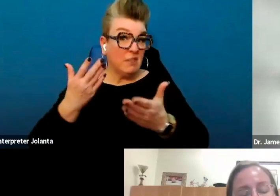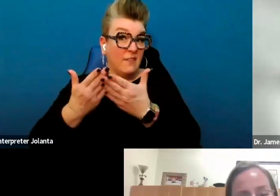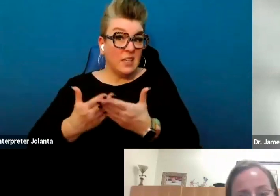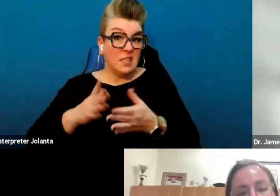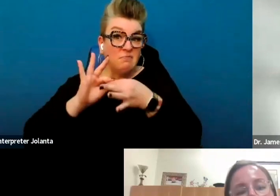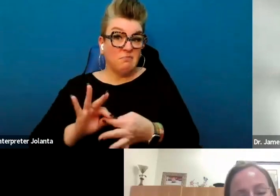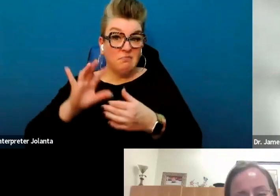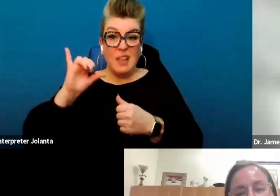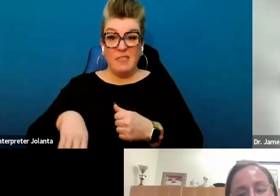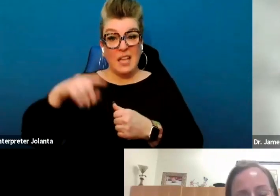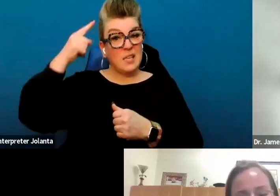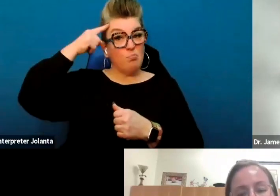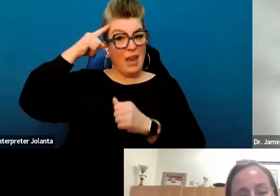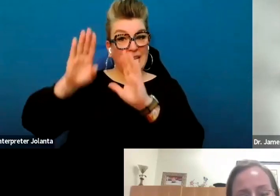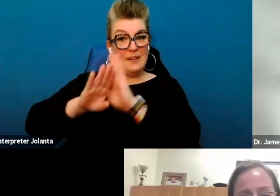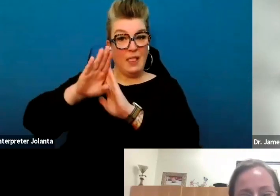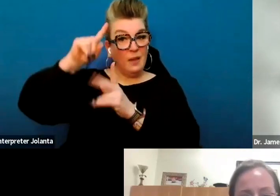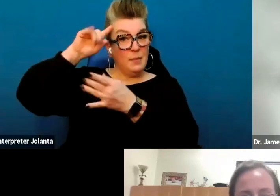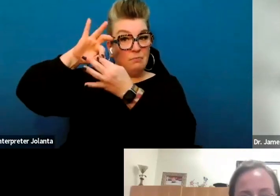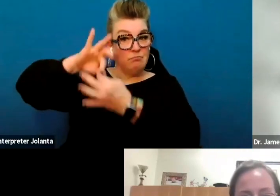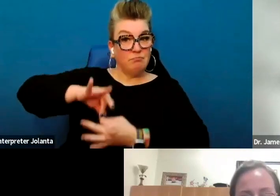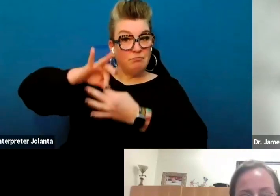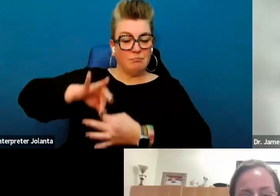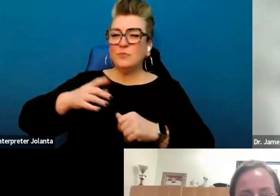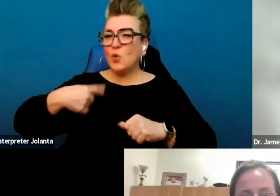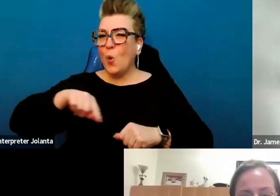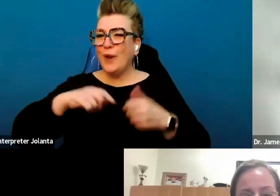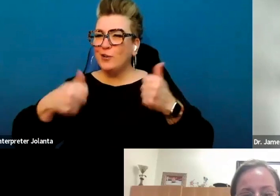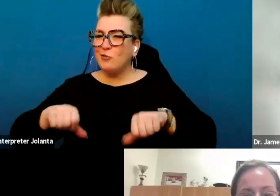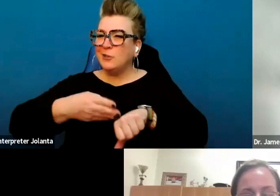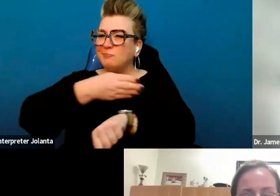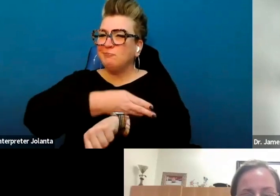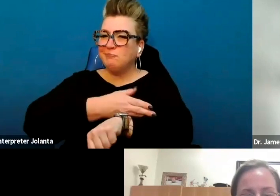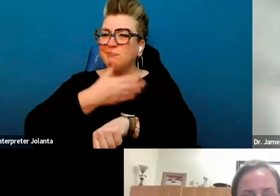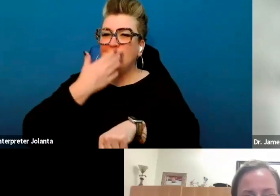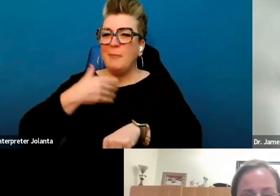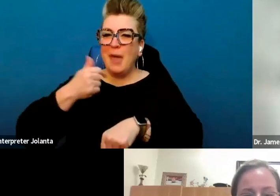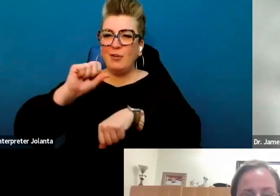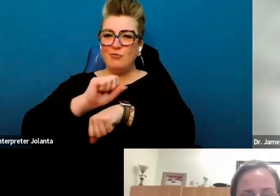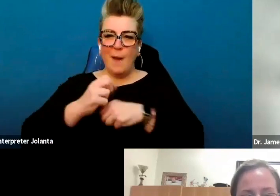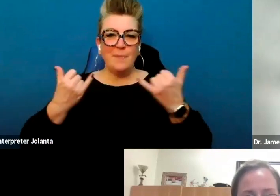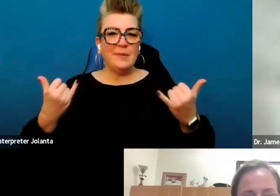to brain development. So yeah, we're trying to do a better job now